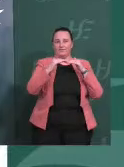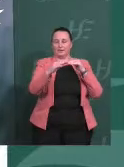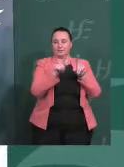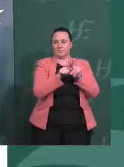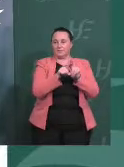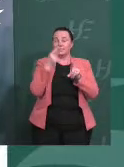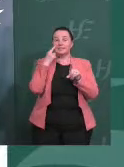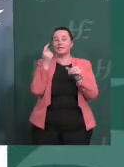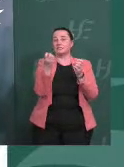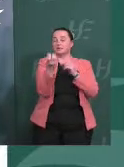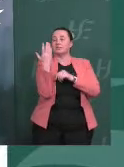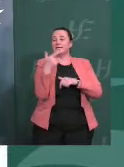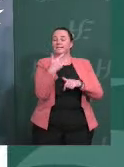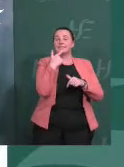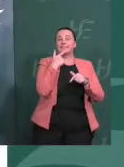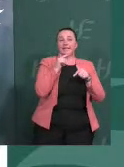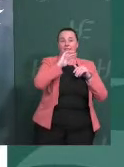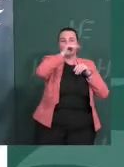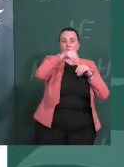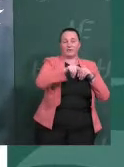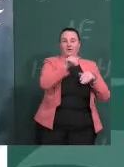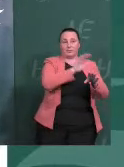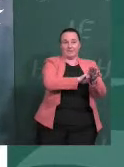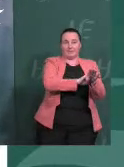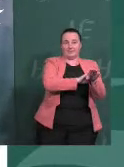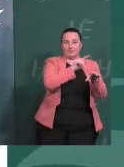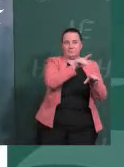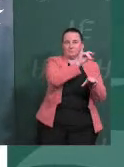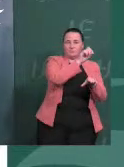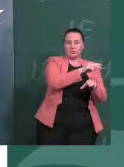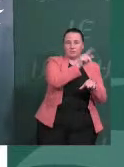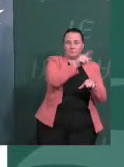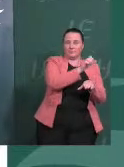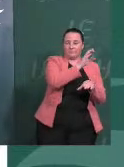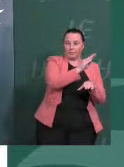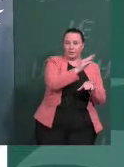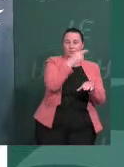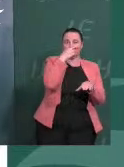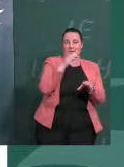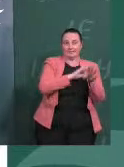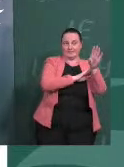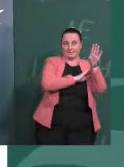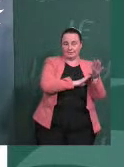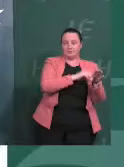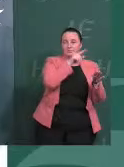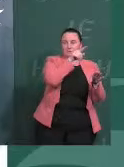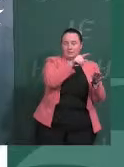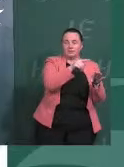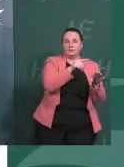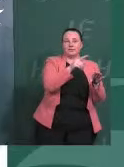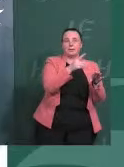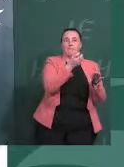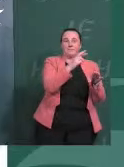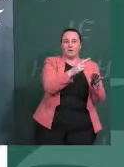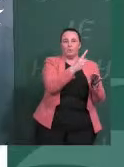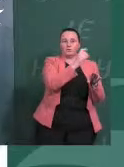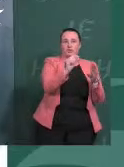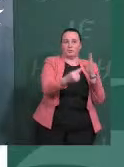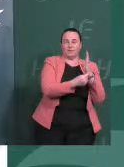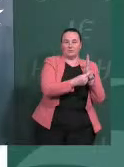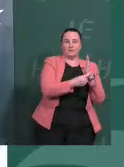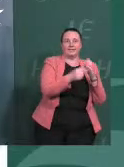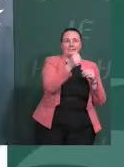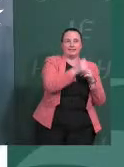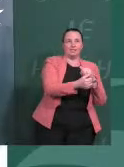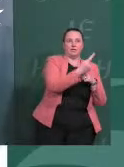show briefly, look at that second wave in January and February on the left-hand side. The red on the left is the cases per 100,000 as you go through days 1